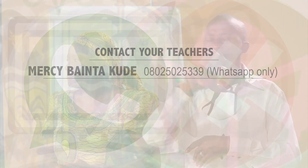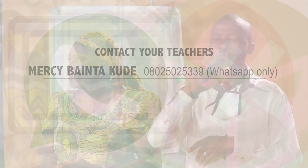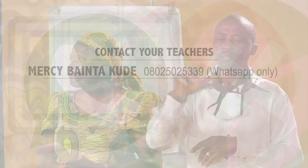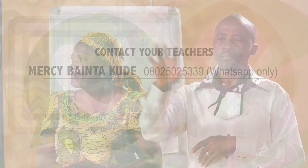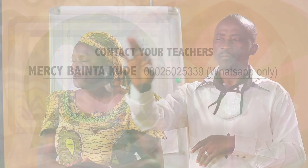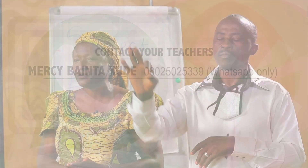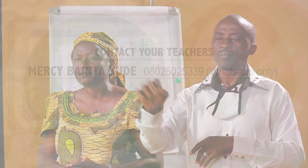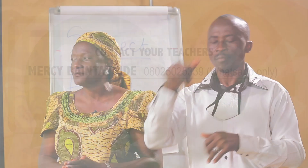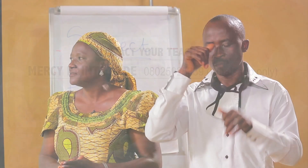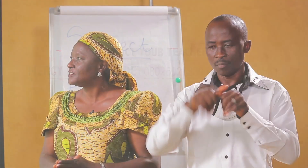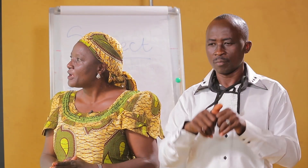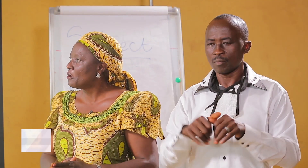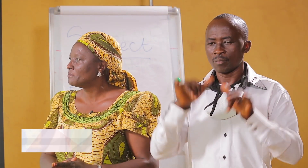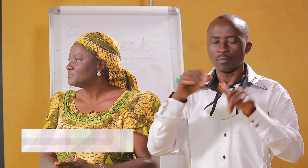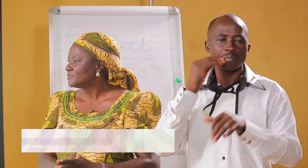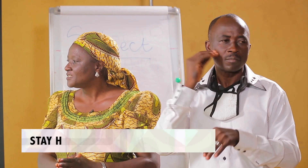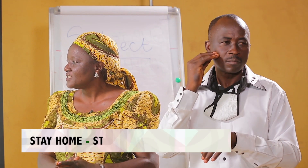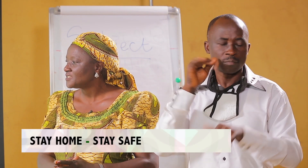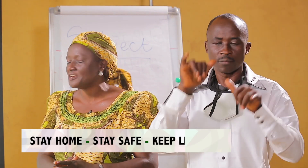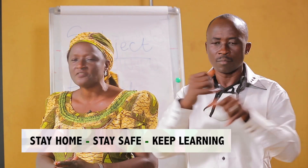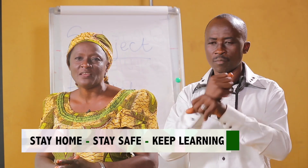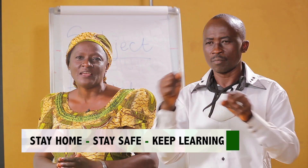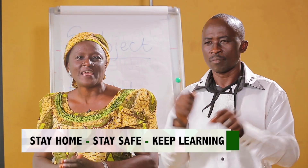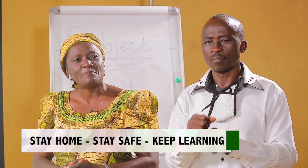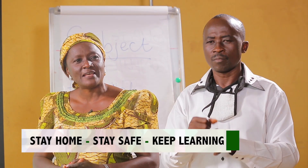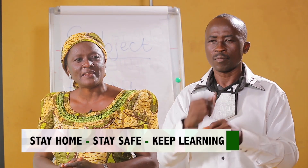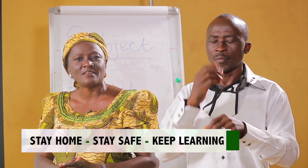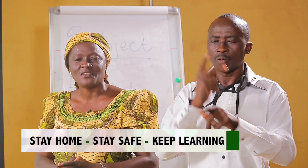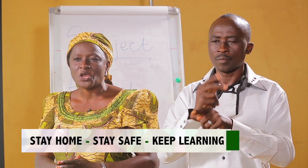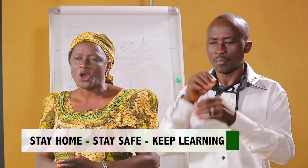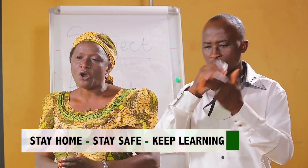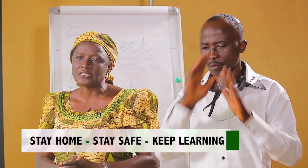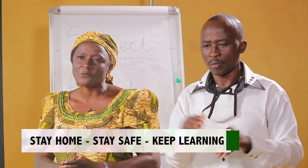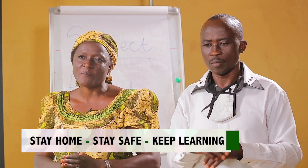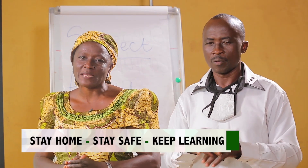080-250-25339. Remember, stay home, stay safe, keep